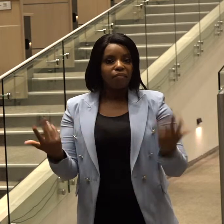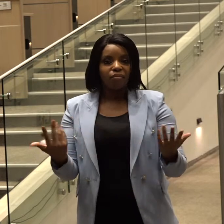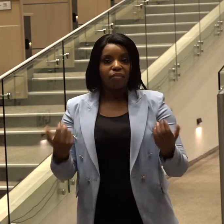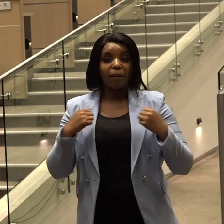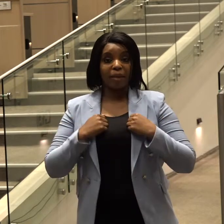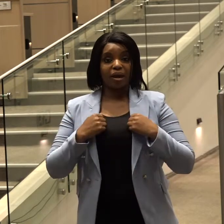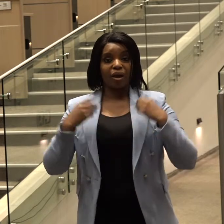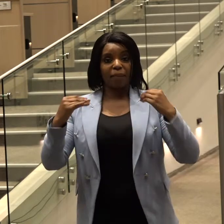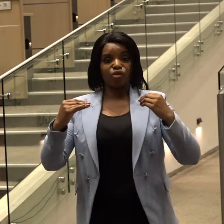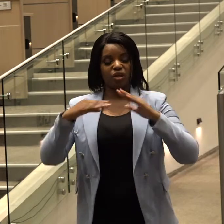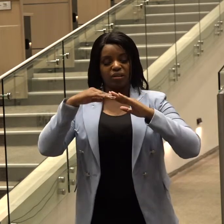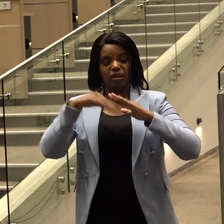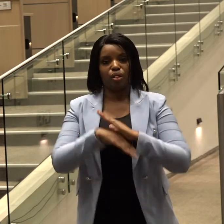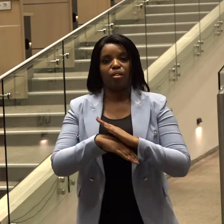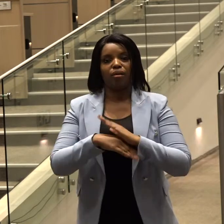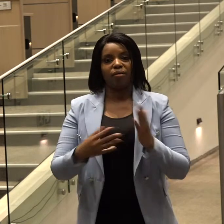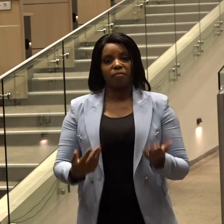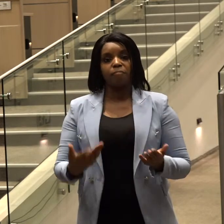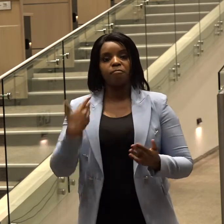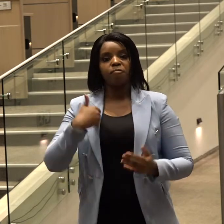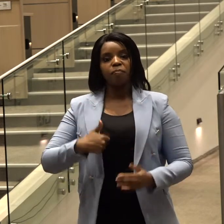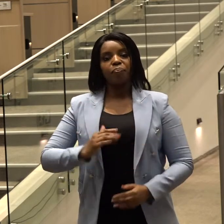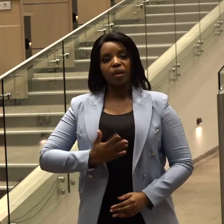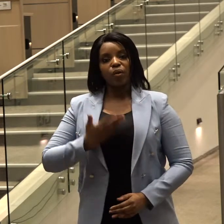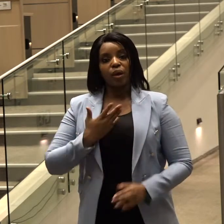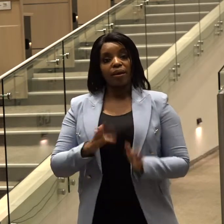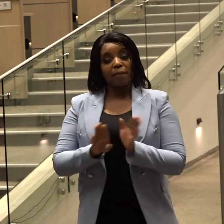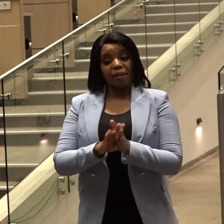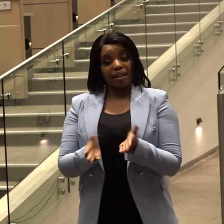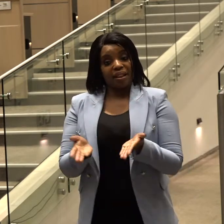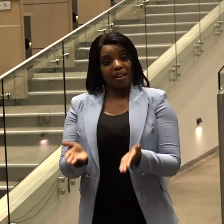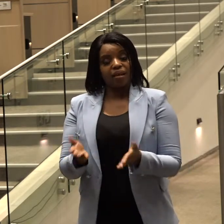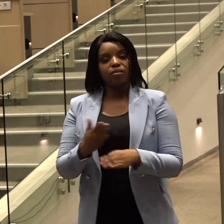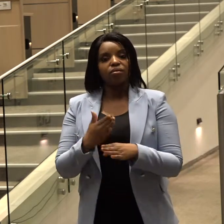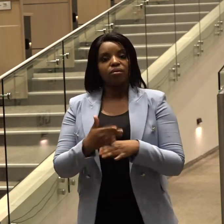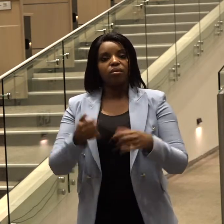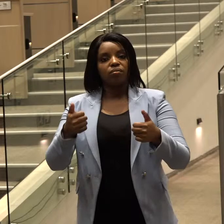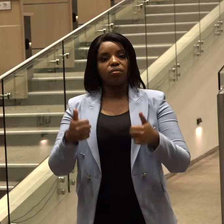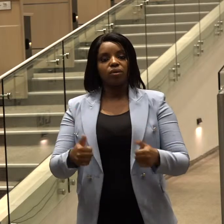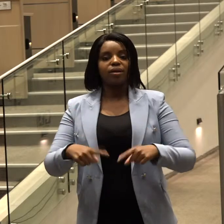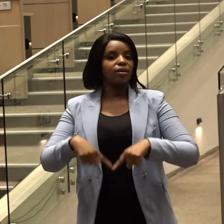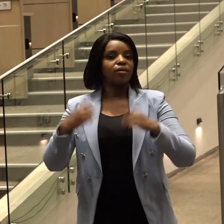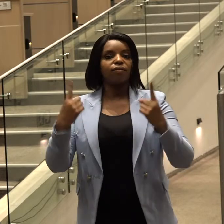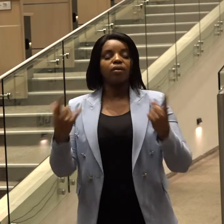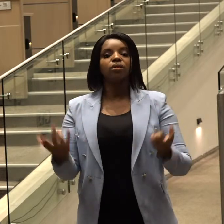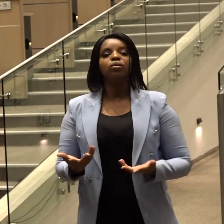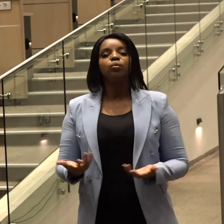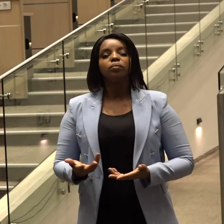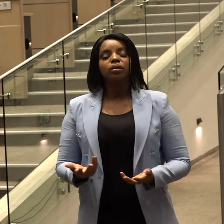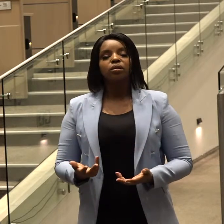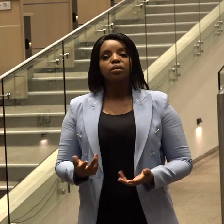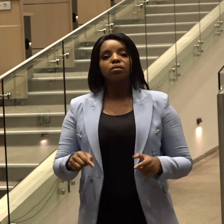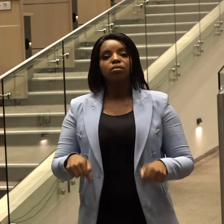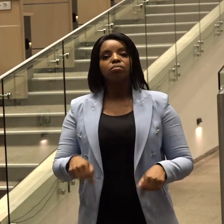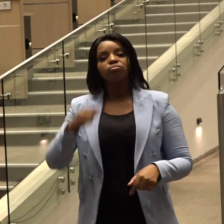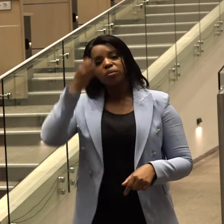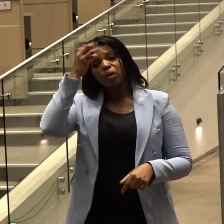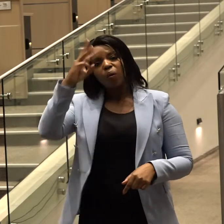wish for this bill to succeed unlike the railway between Pretoria and cuandeville that never succeeded